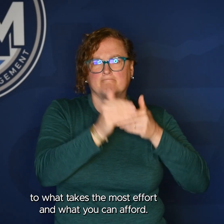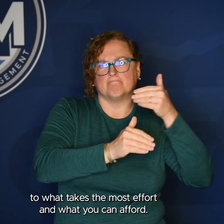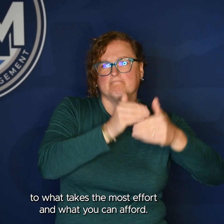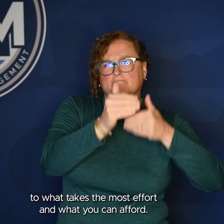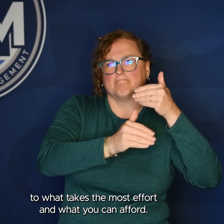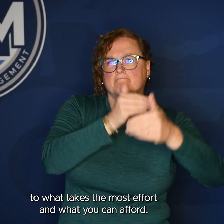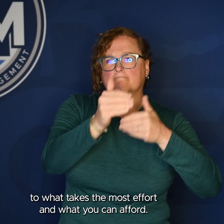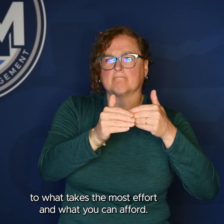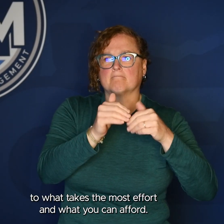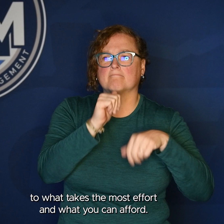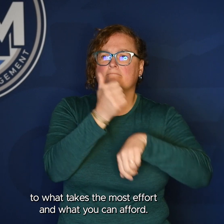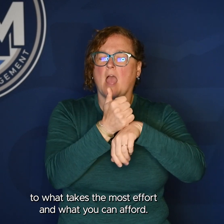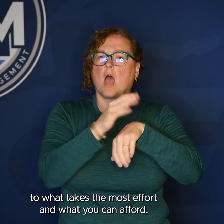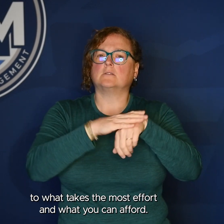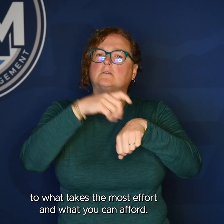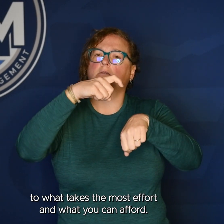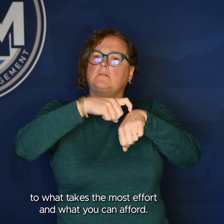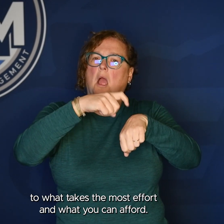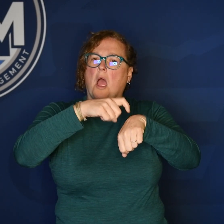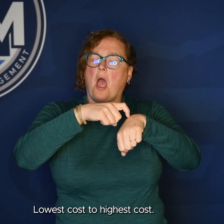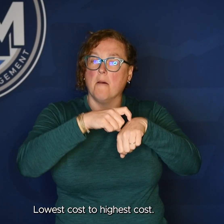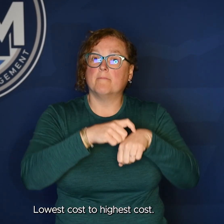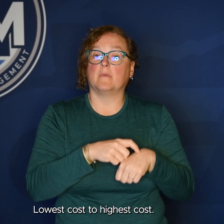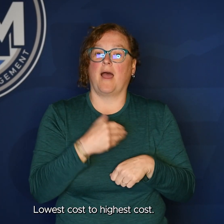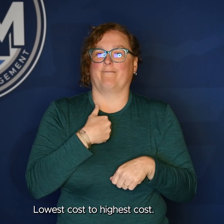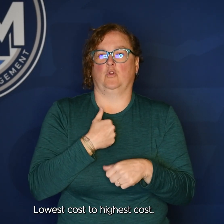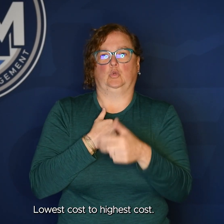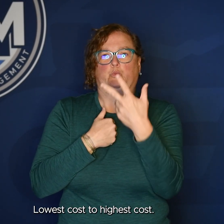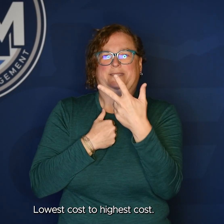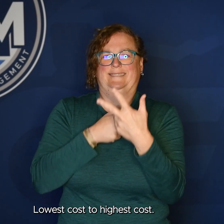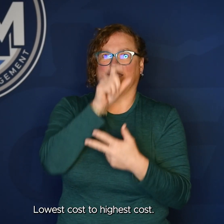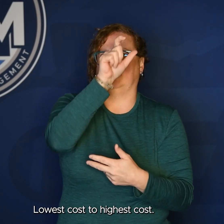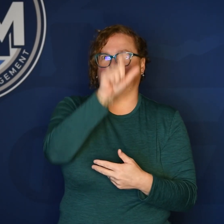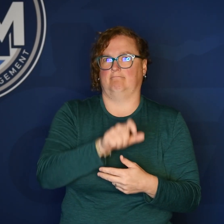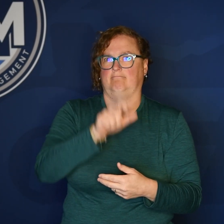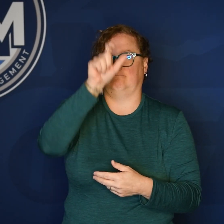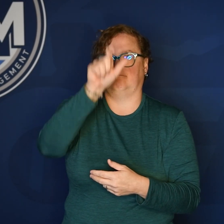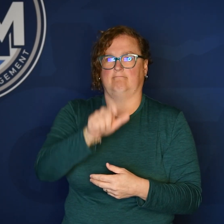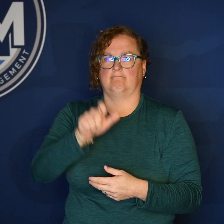effort, and what you can afford, lowest cost to highest cost.